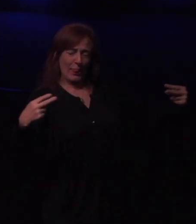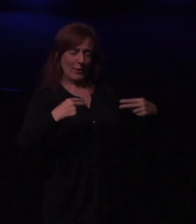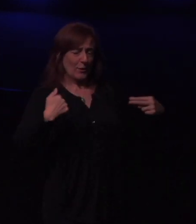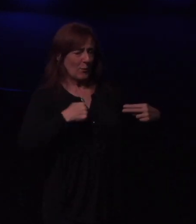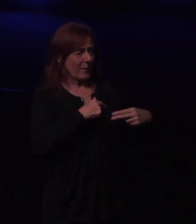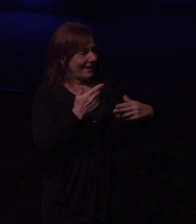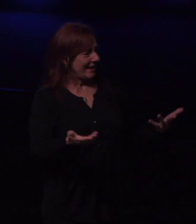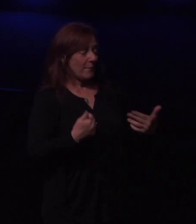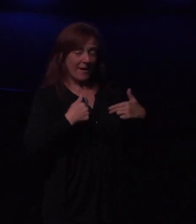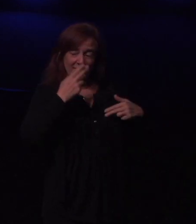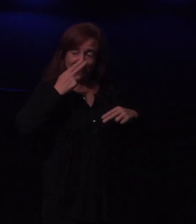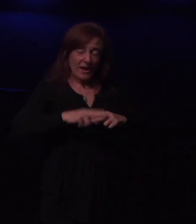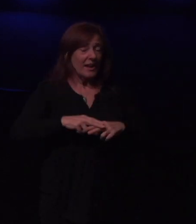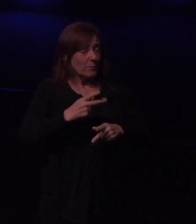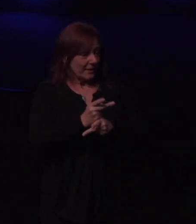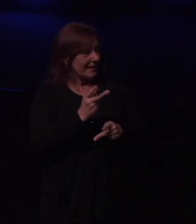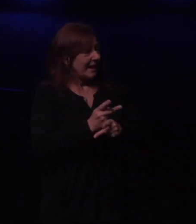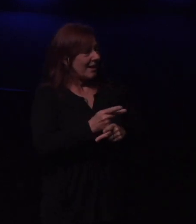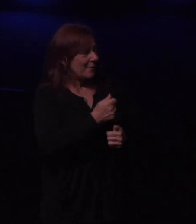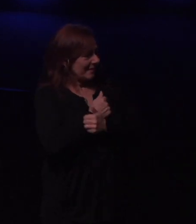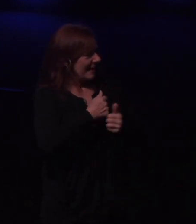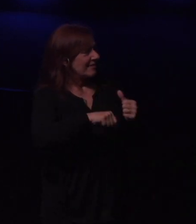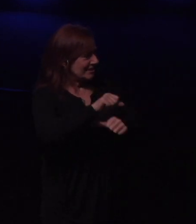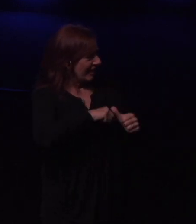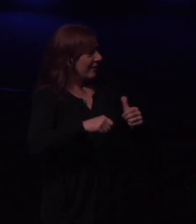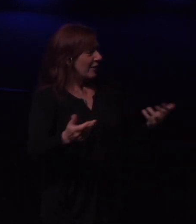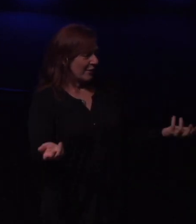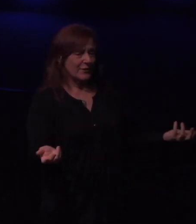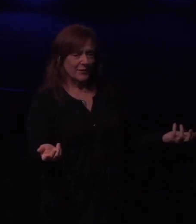here, and we're having fun, and we care, and we love each other.